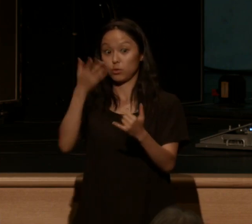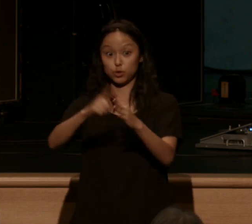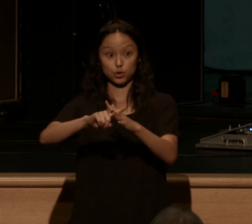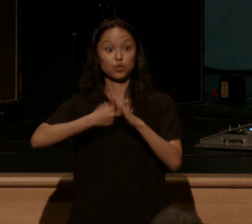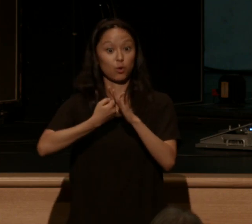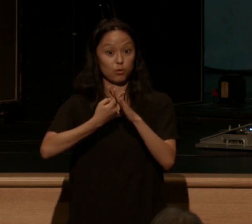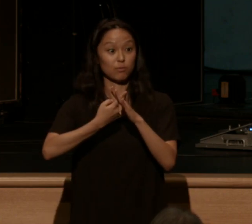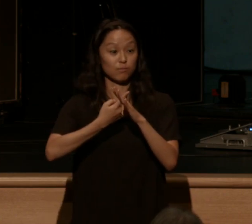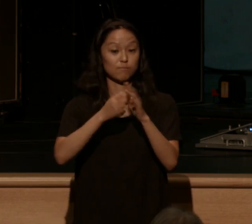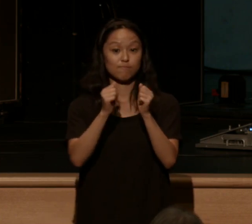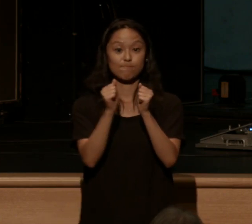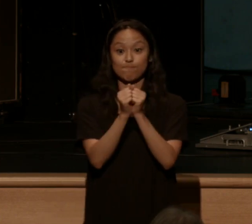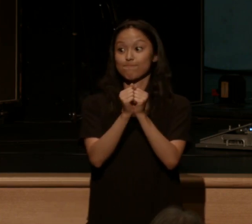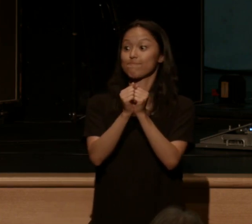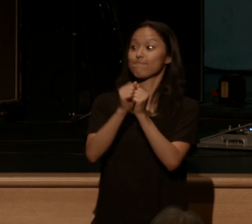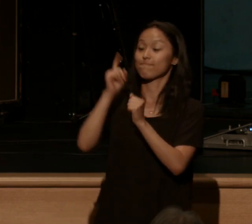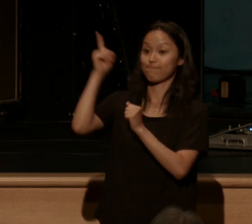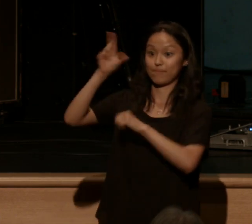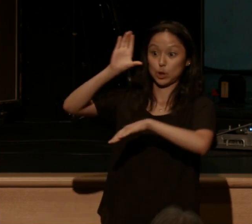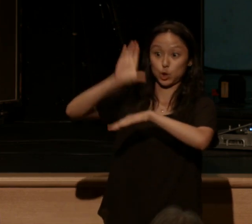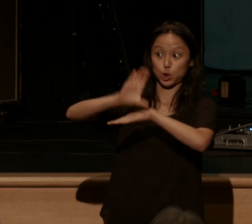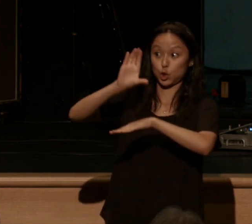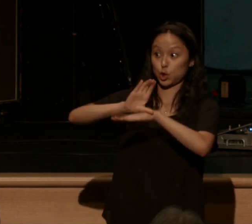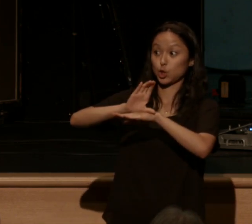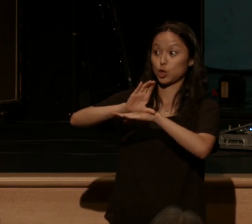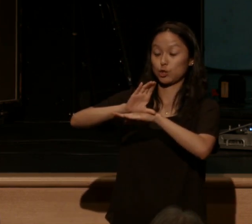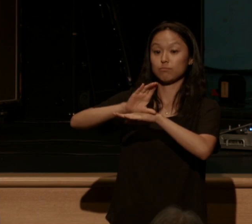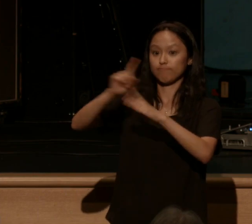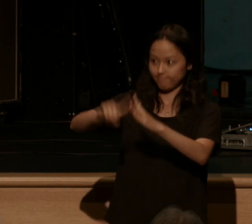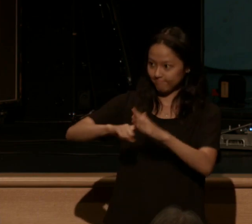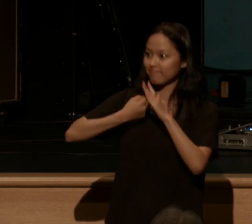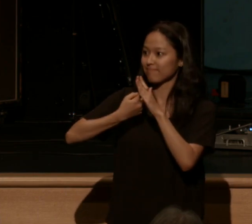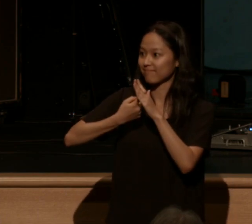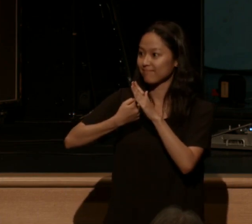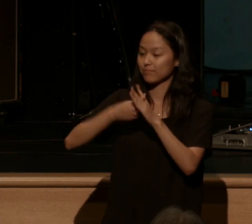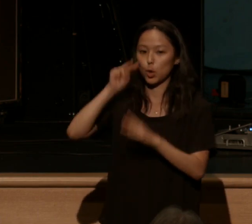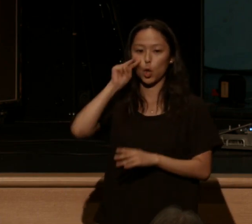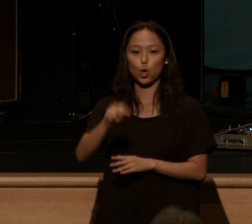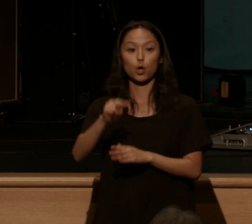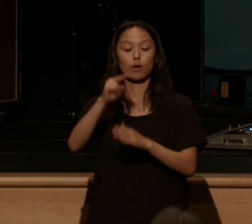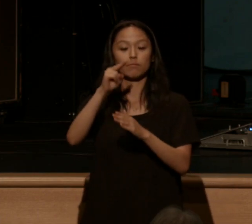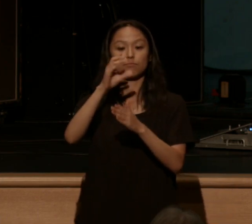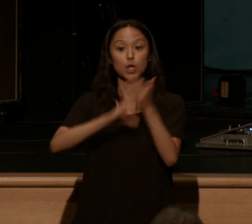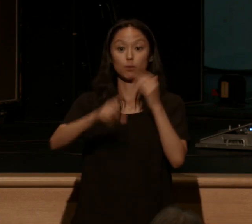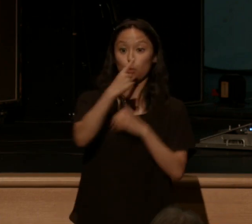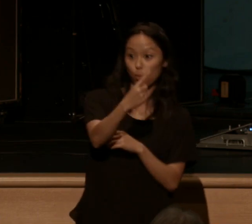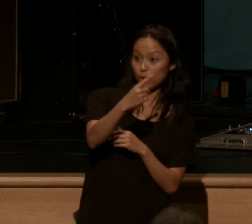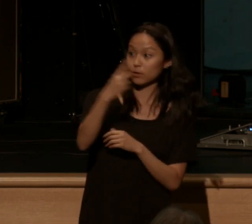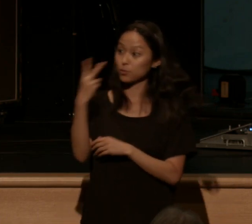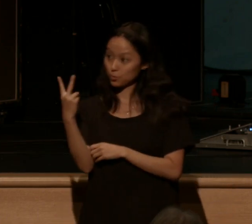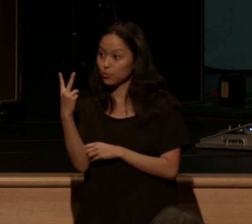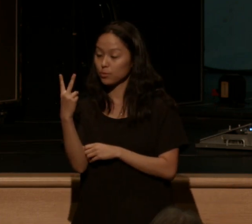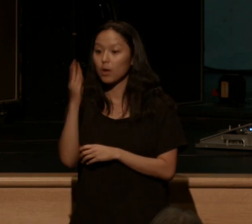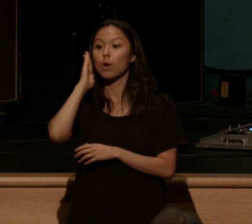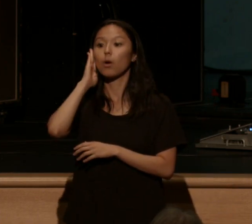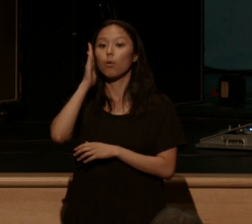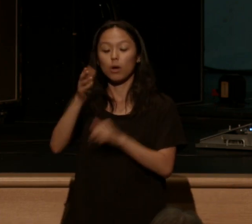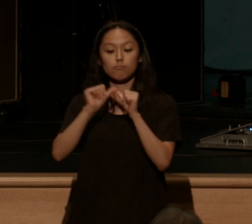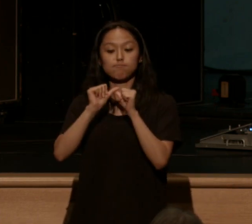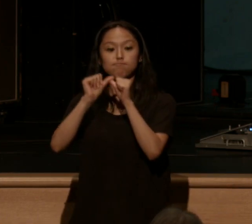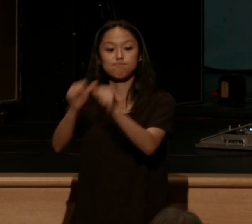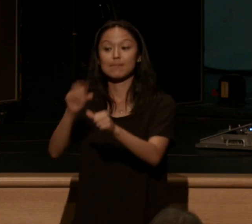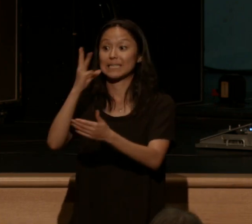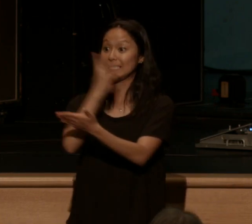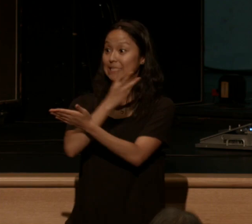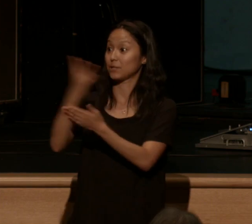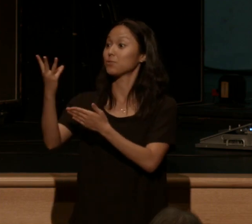our first sub-series in Acts called The Church Begins. And we're looking at Acts chapters 1 and 2. And Lord willing, this will take us